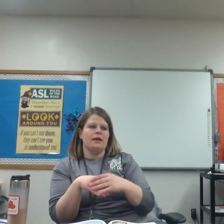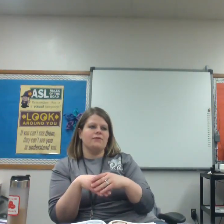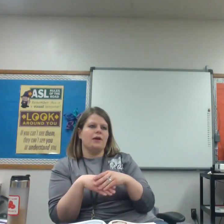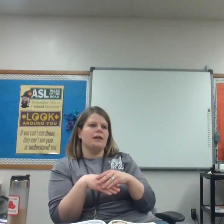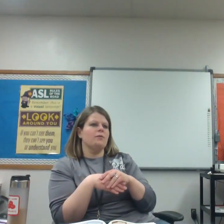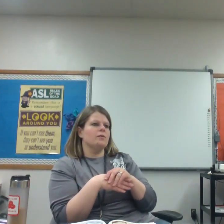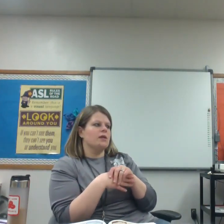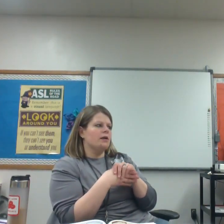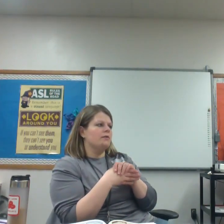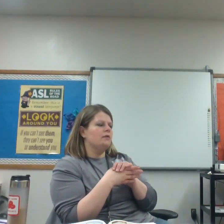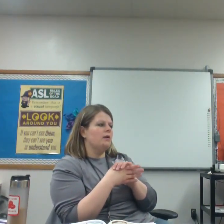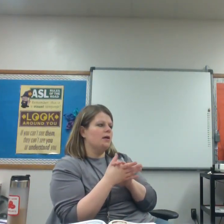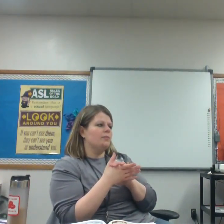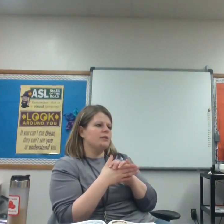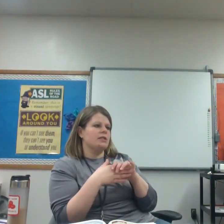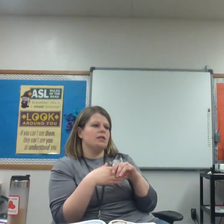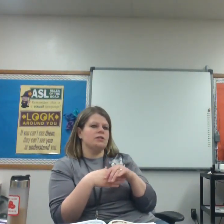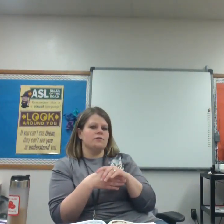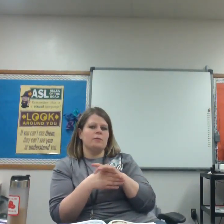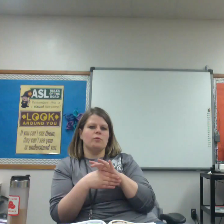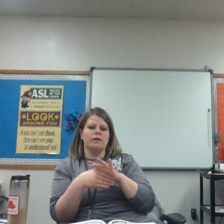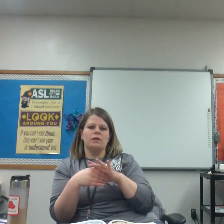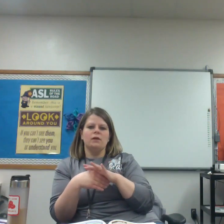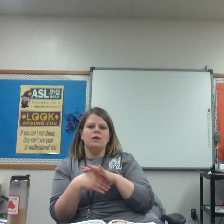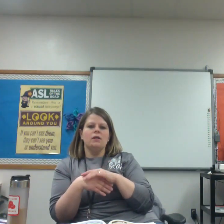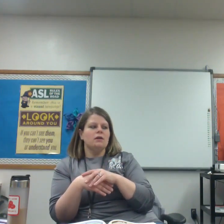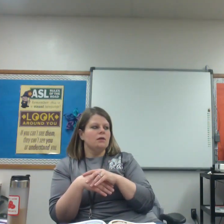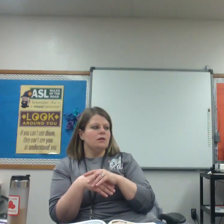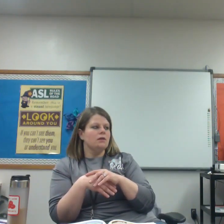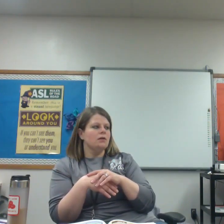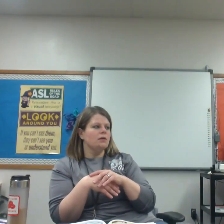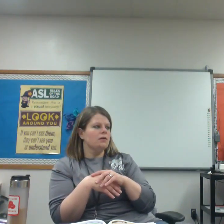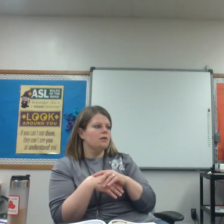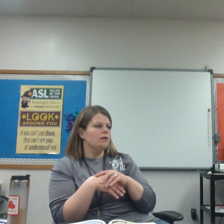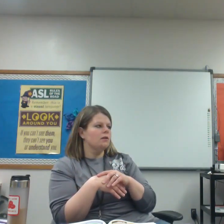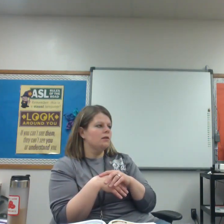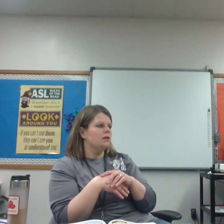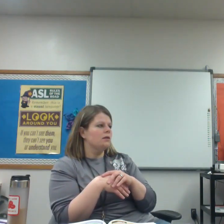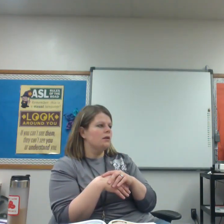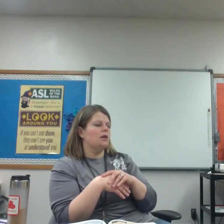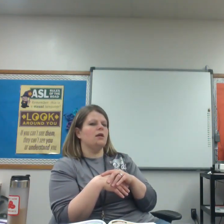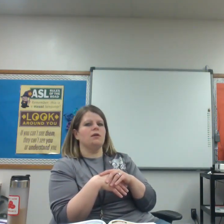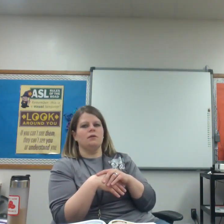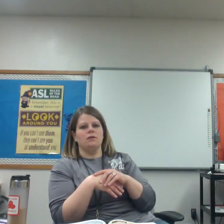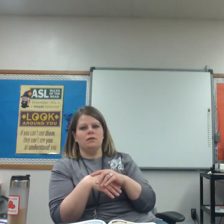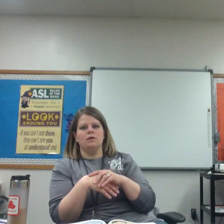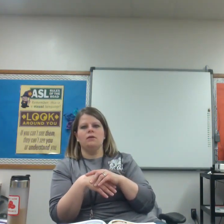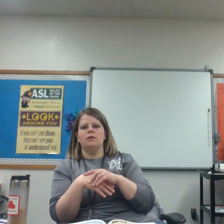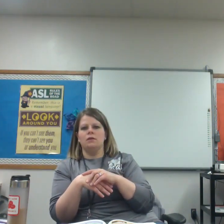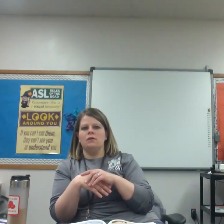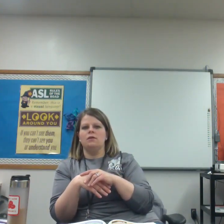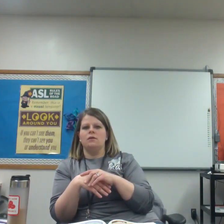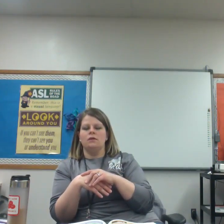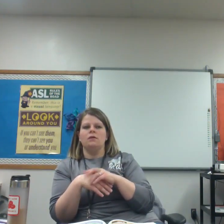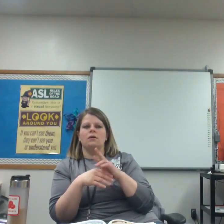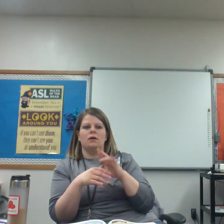that Friday we'll work on presentations from the movie. It's a National Technical Institution for the Deaf. Thank you. Yeah, so Rochester, New York.